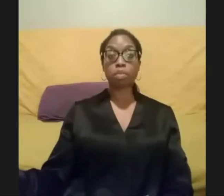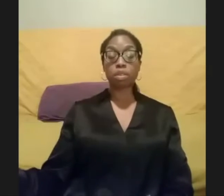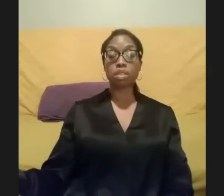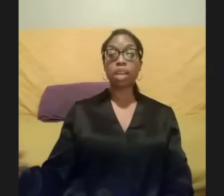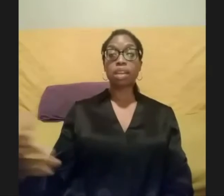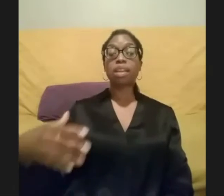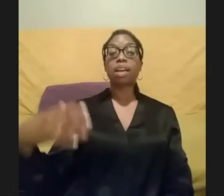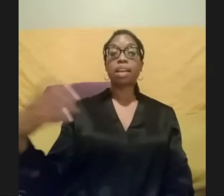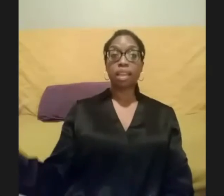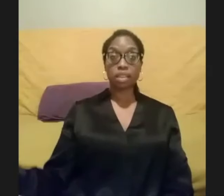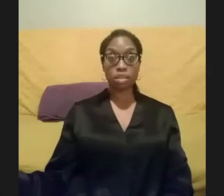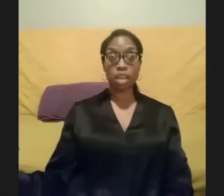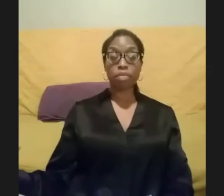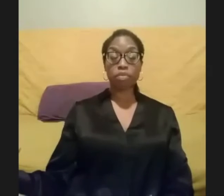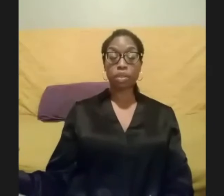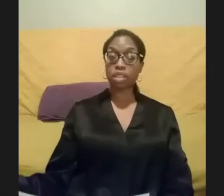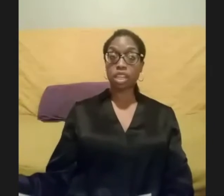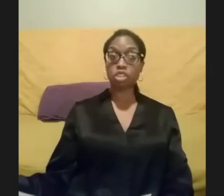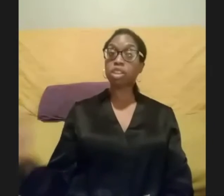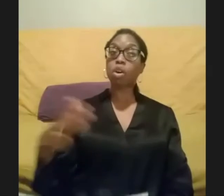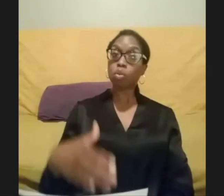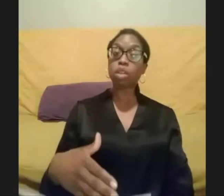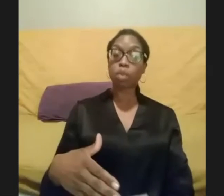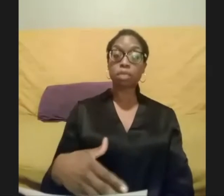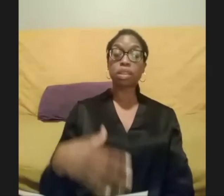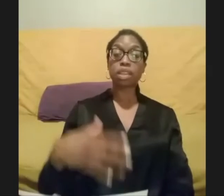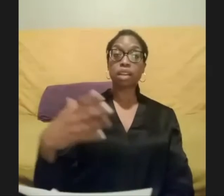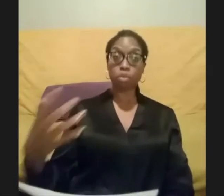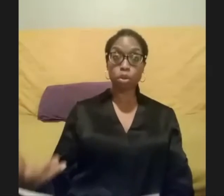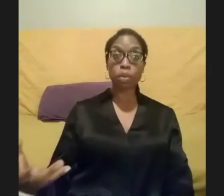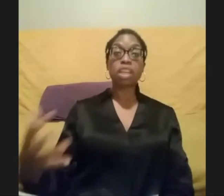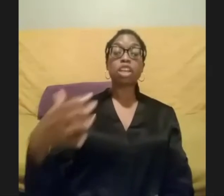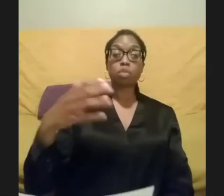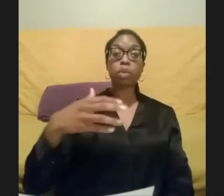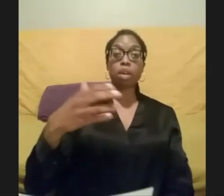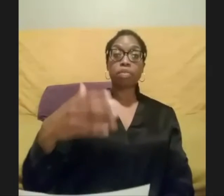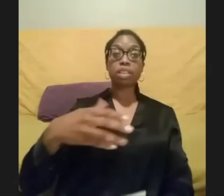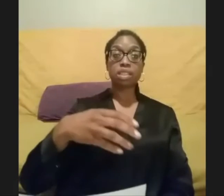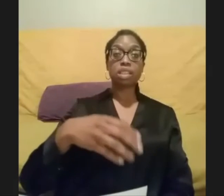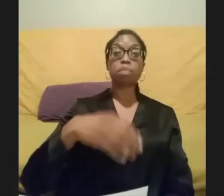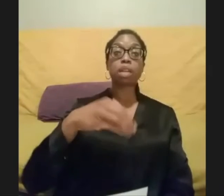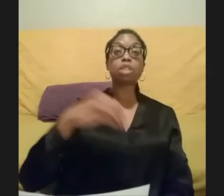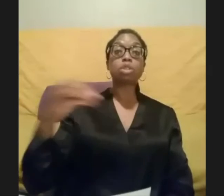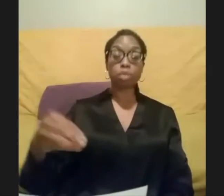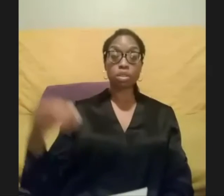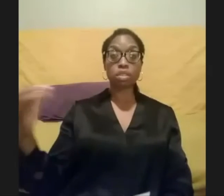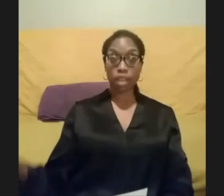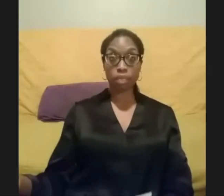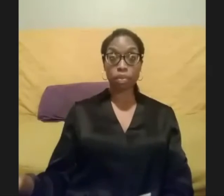to getting a cancer type of presentation. They're not the only ones, but that group is where we often can see blood tumors develop, but they're